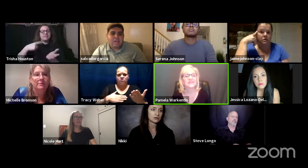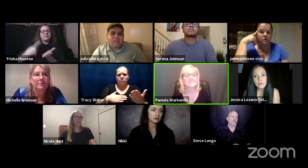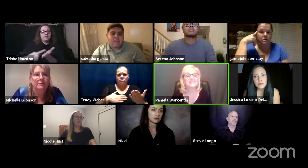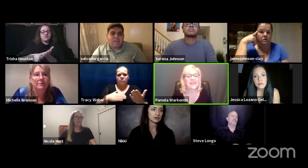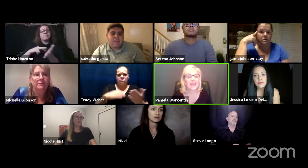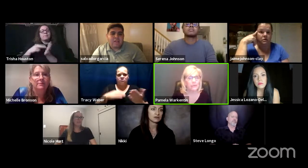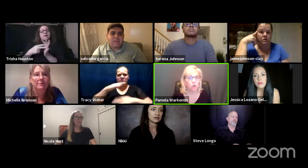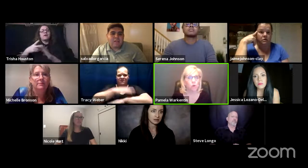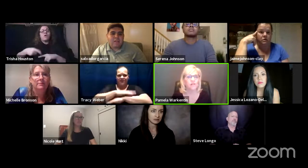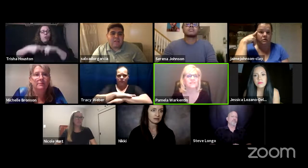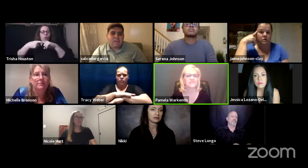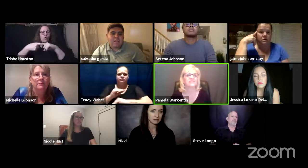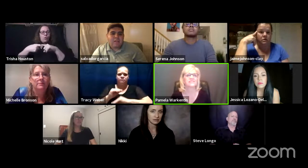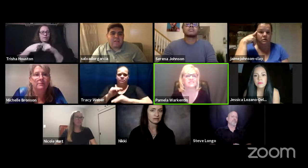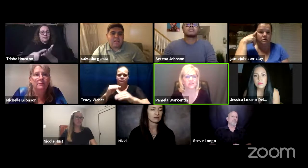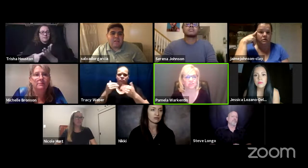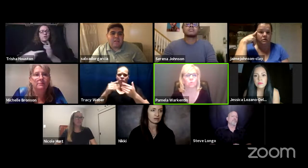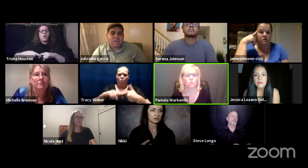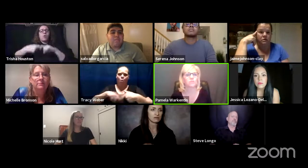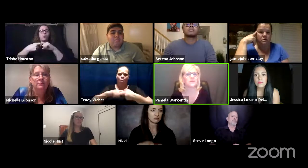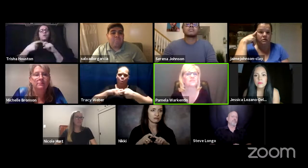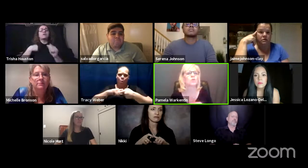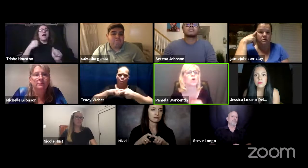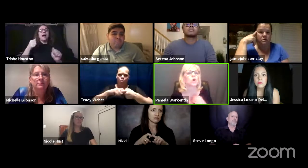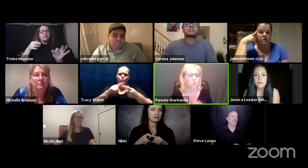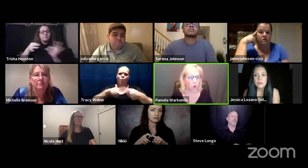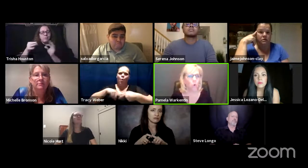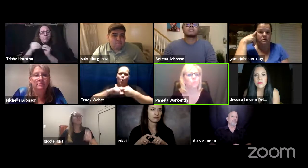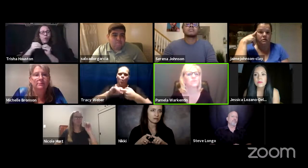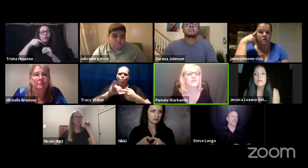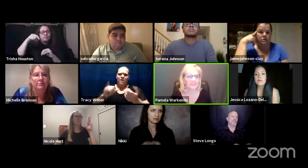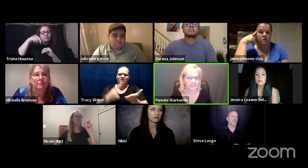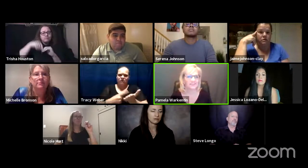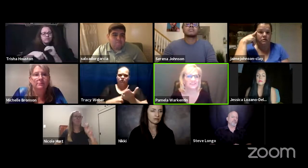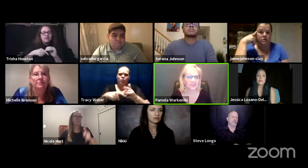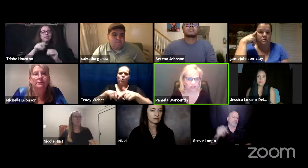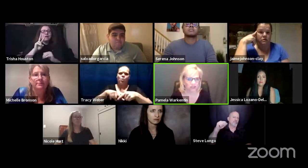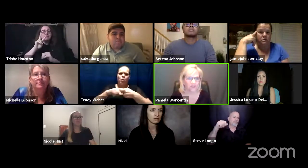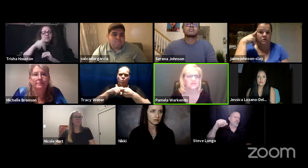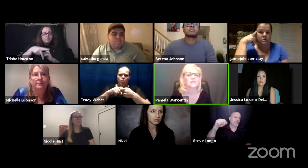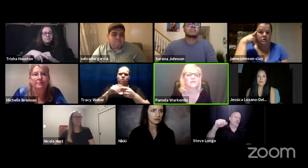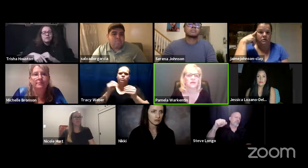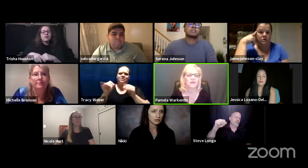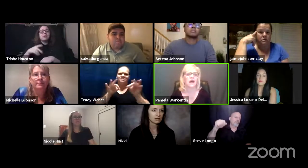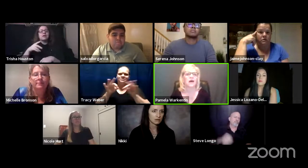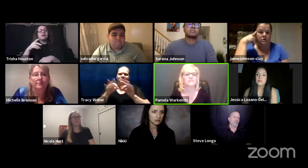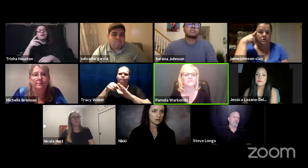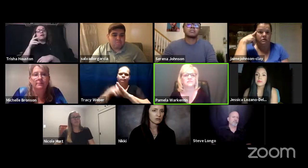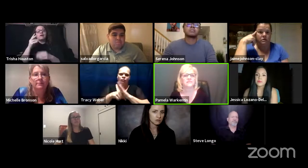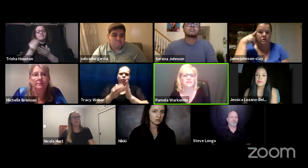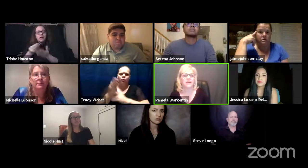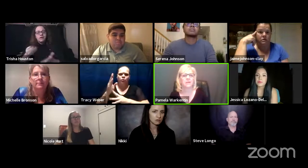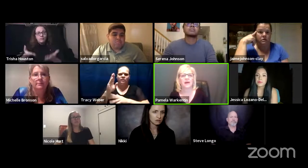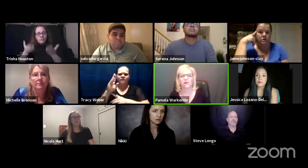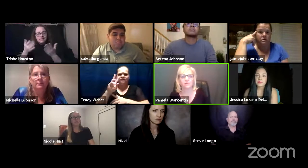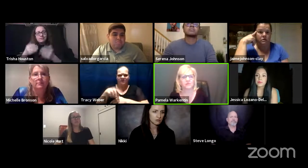please table this discussion, which means to hold this discussion on about